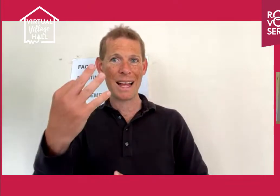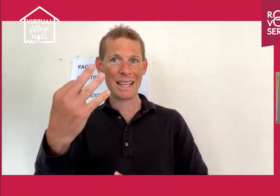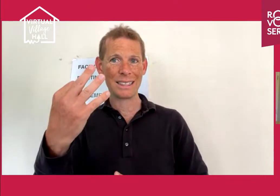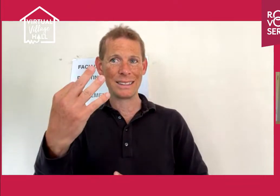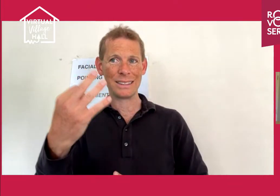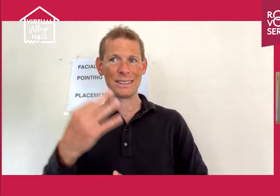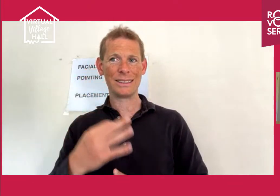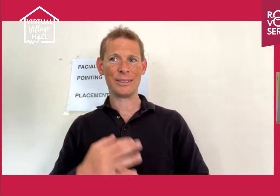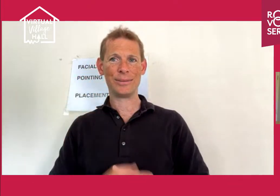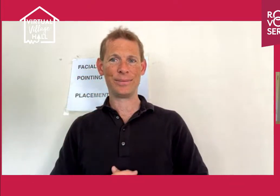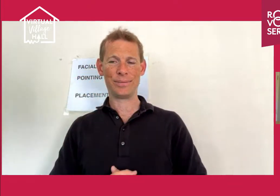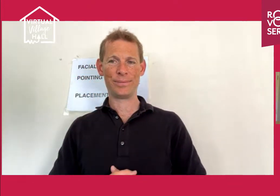Number 8.